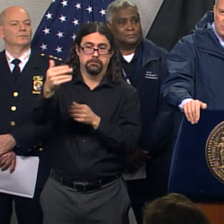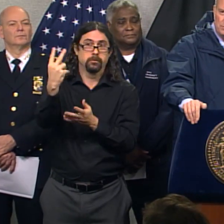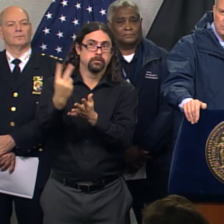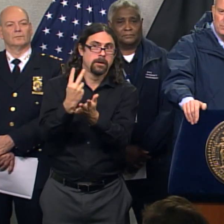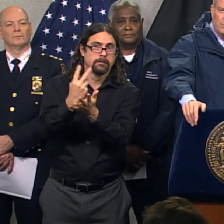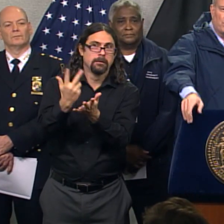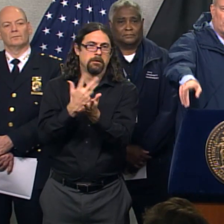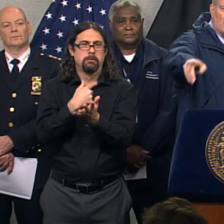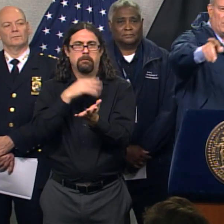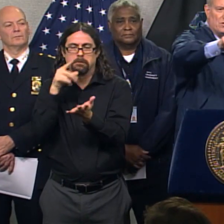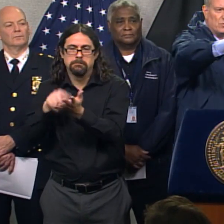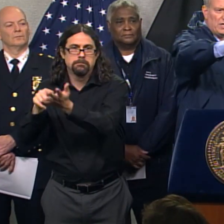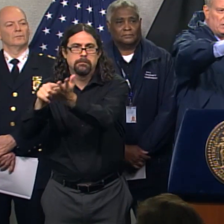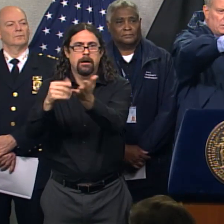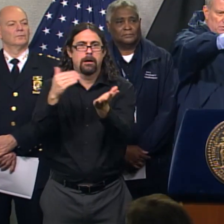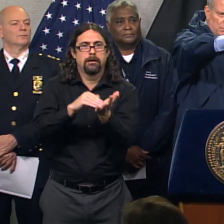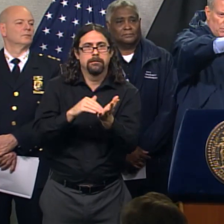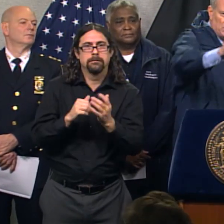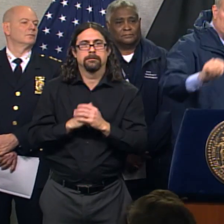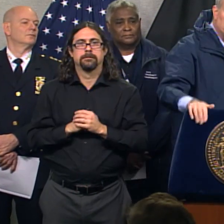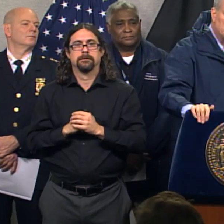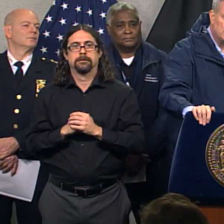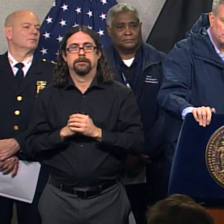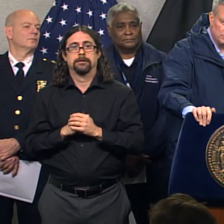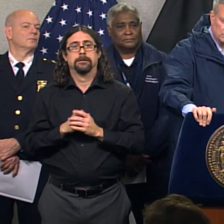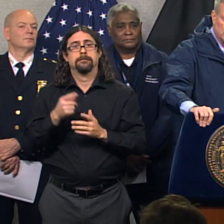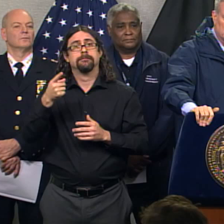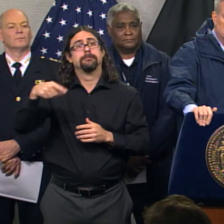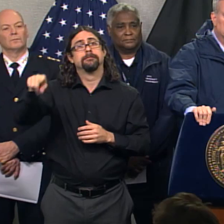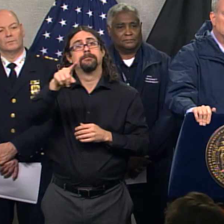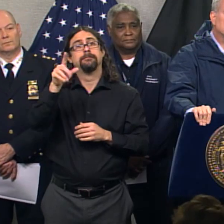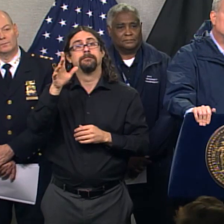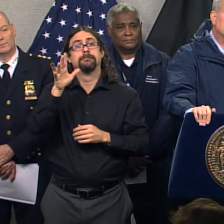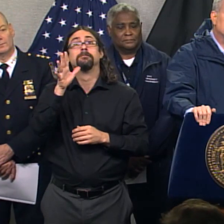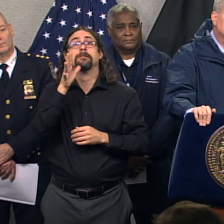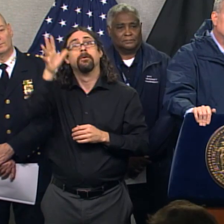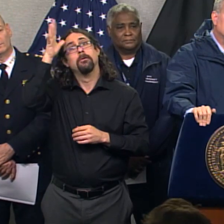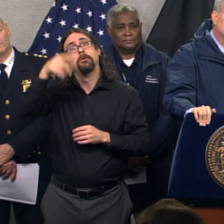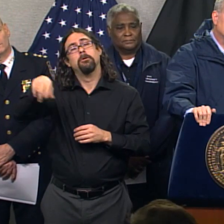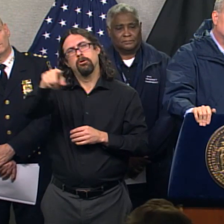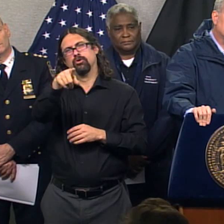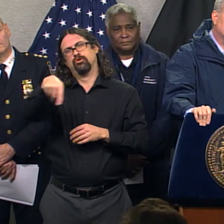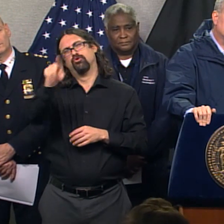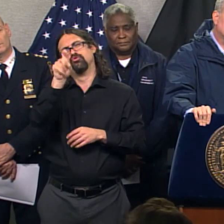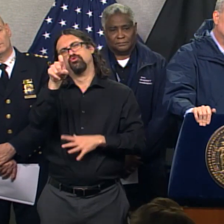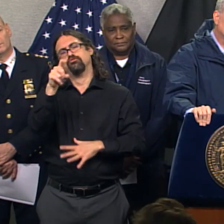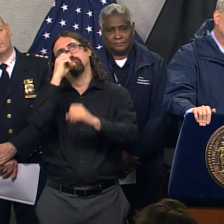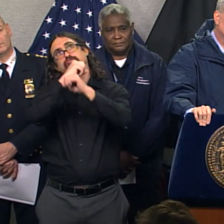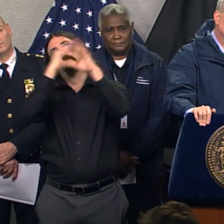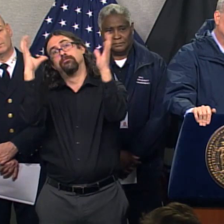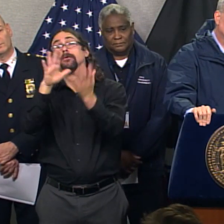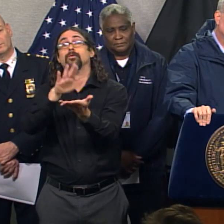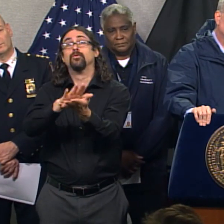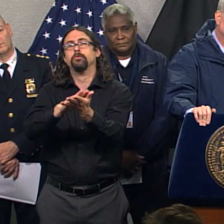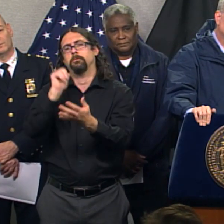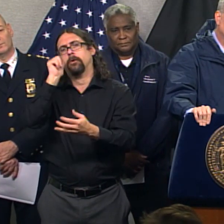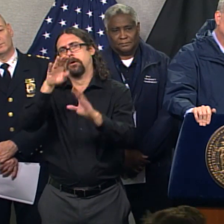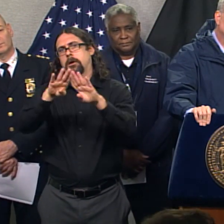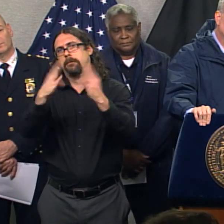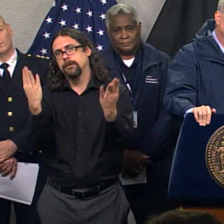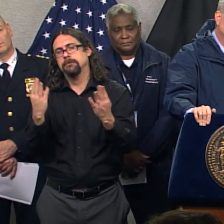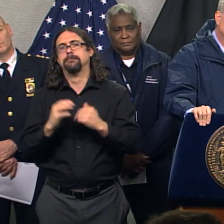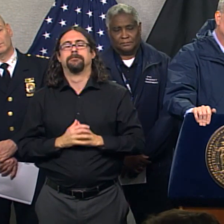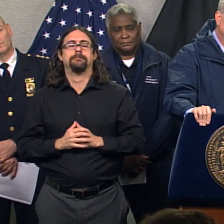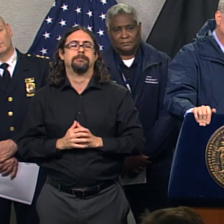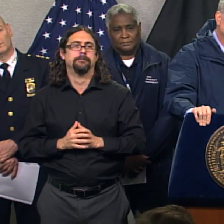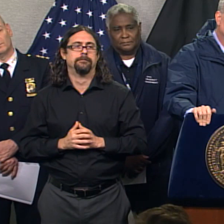tomorrow. Coming this way. Marcia. Mr. Mayor, I'm wondering if you think it was so important for people to stay off the roads and